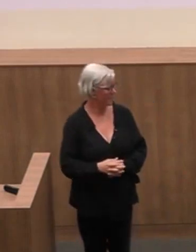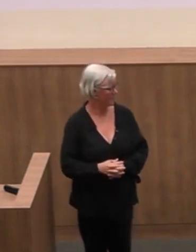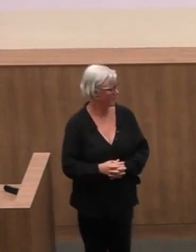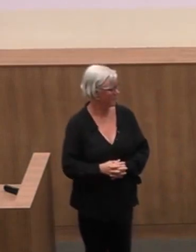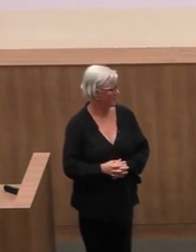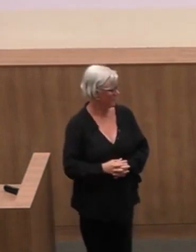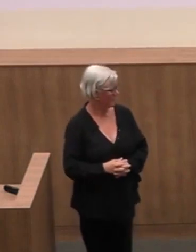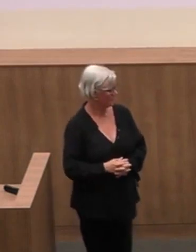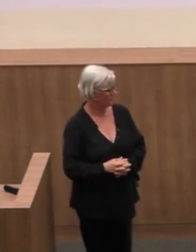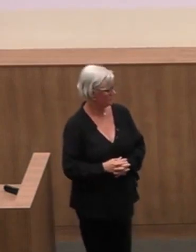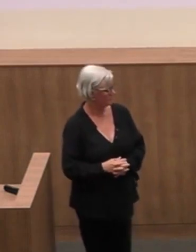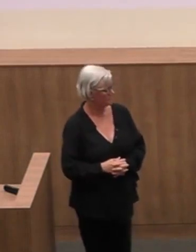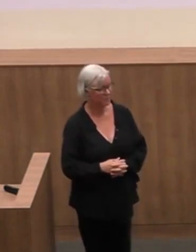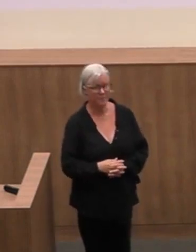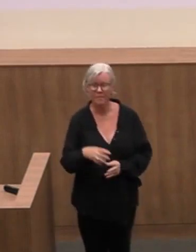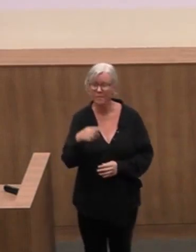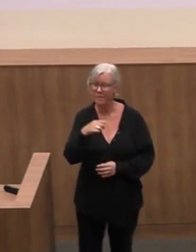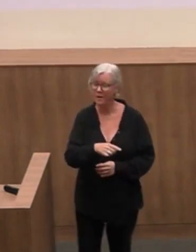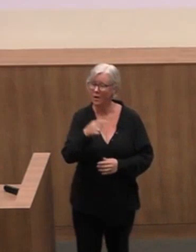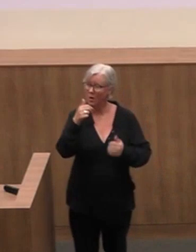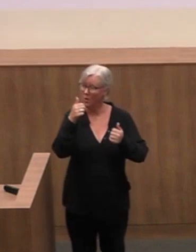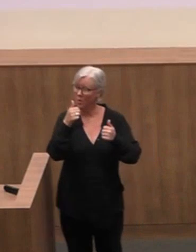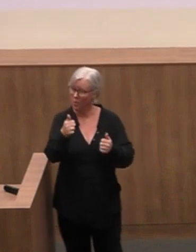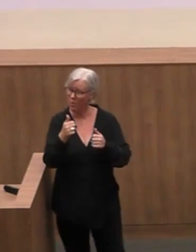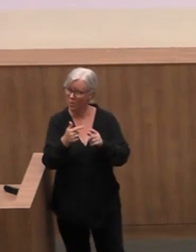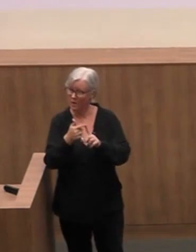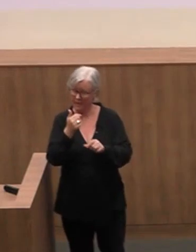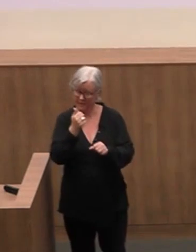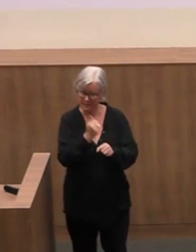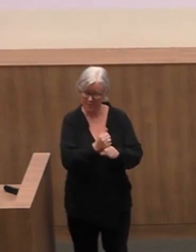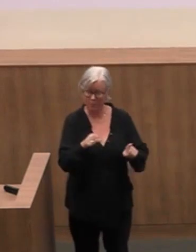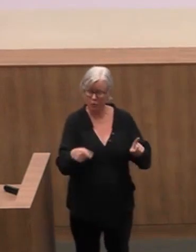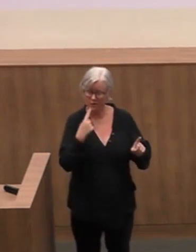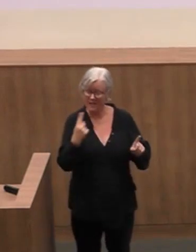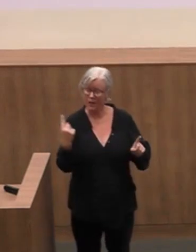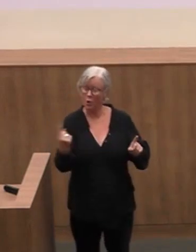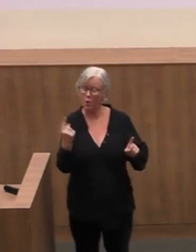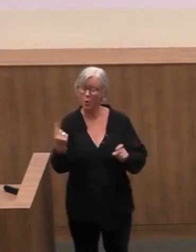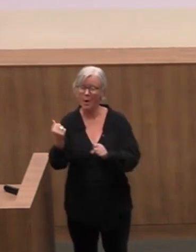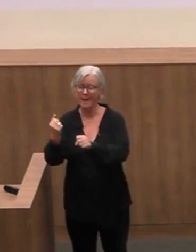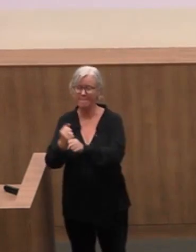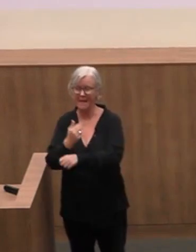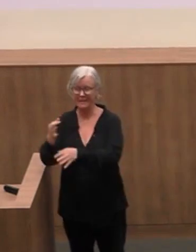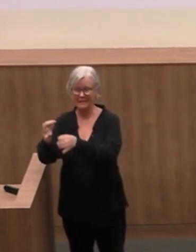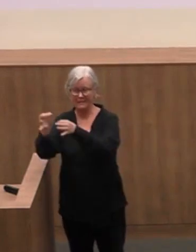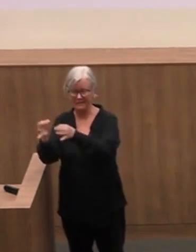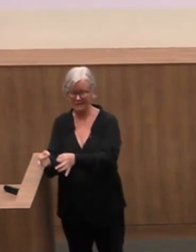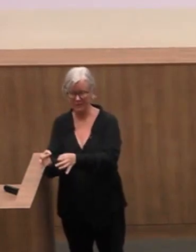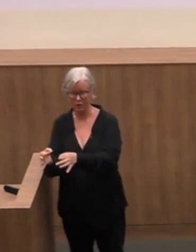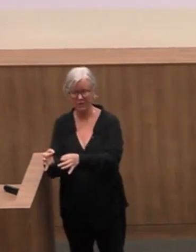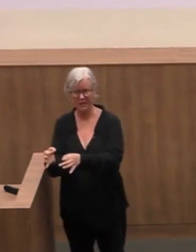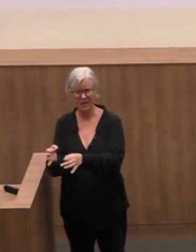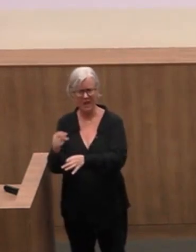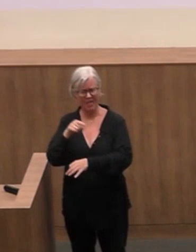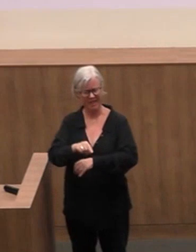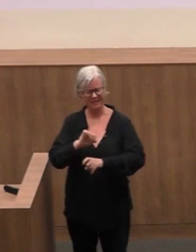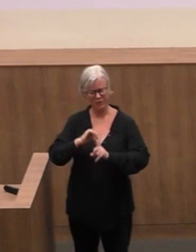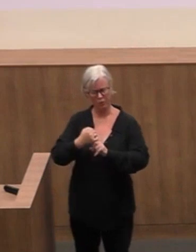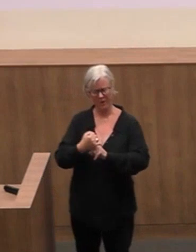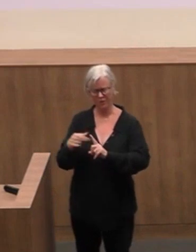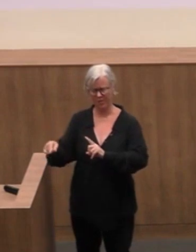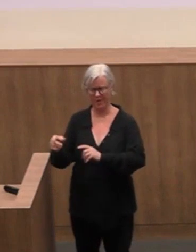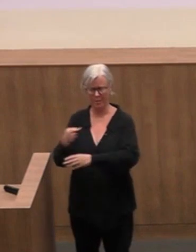a good example when you talked about the decision maker. That was a substitute decision maker in that context. So